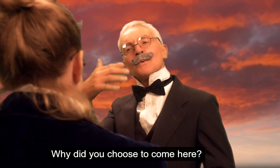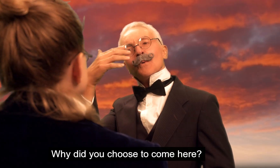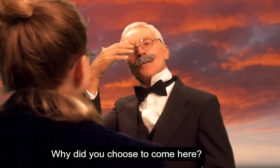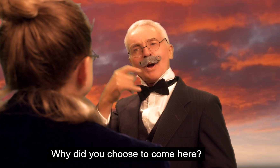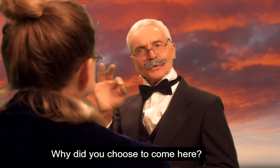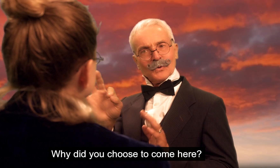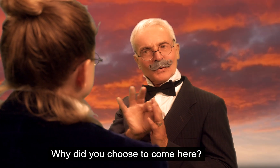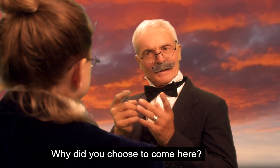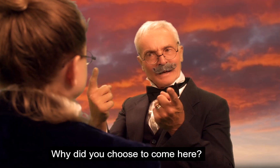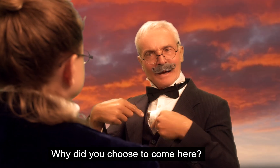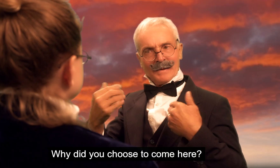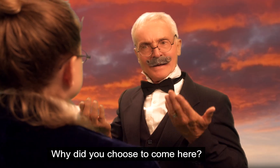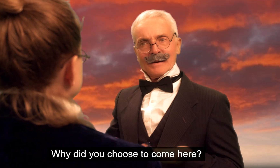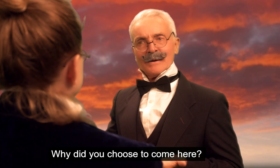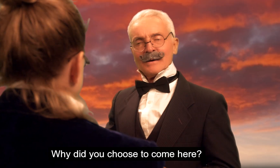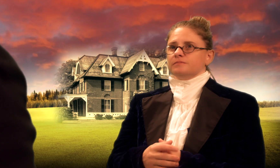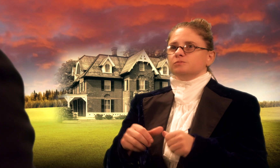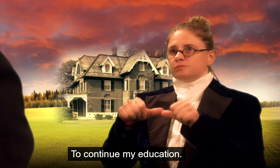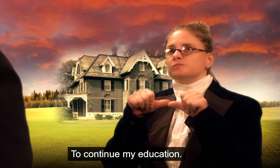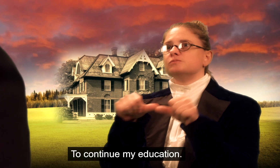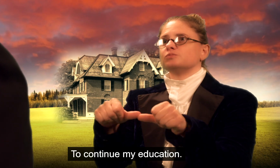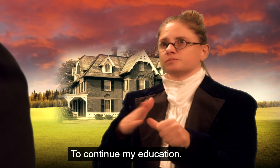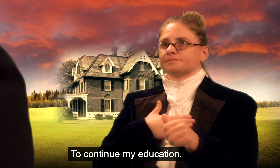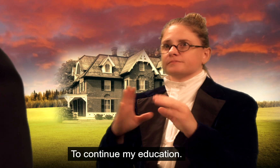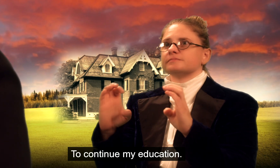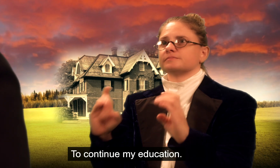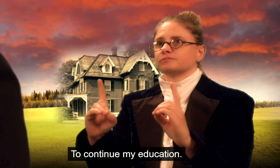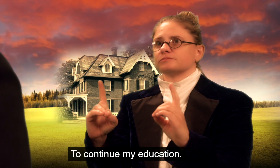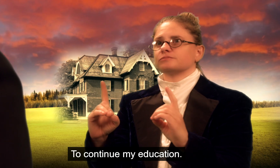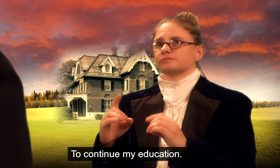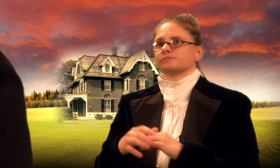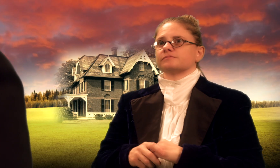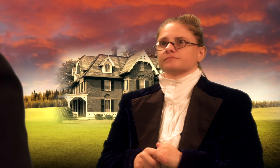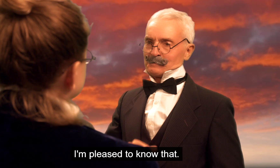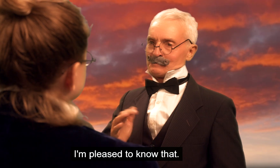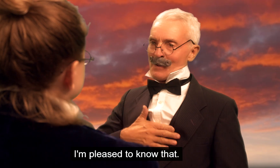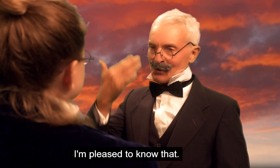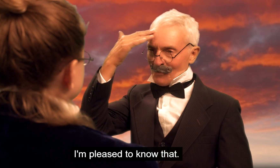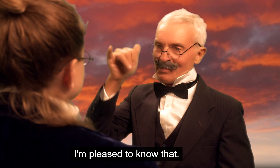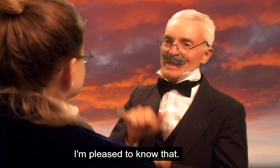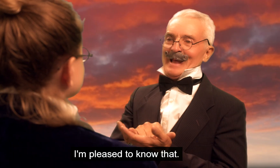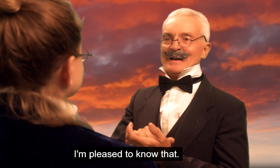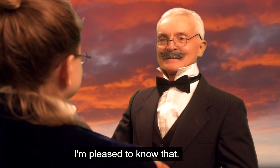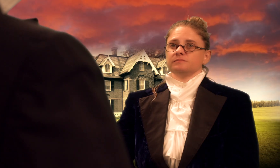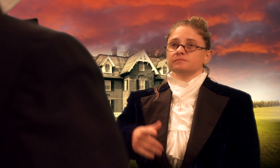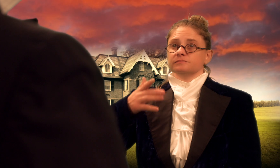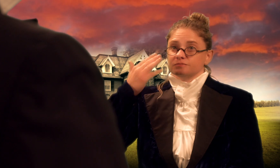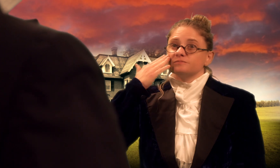Why did you choose to come here? To continue my education. I'm pleased to know that. Did